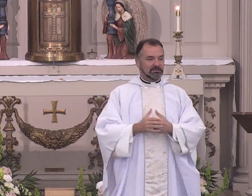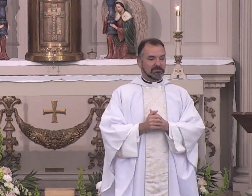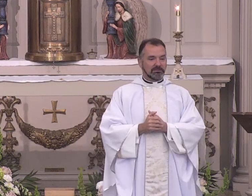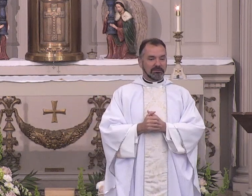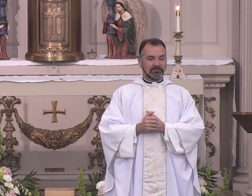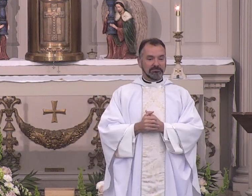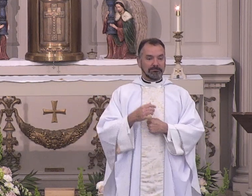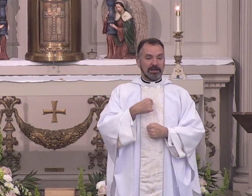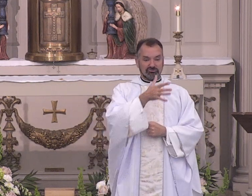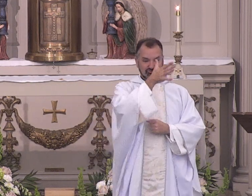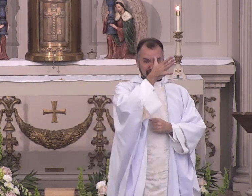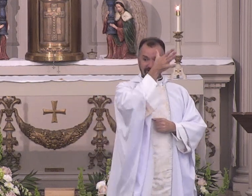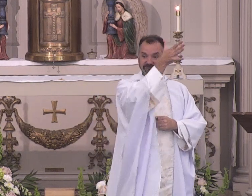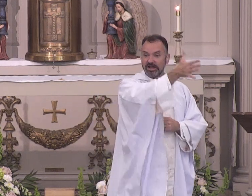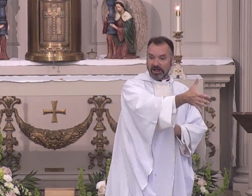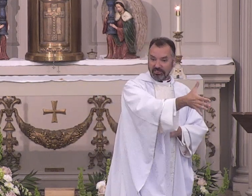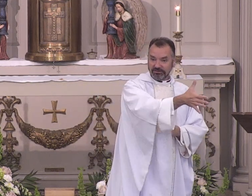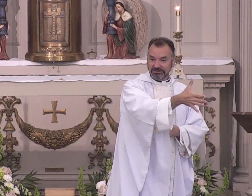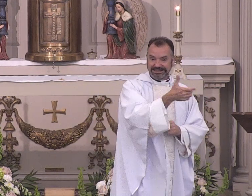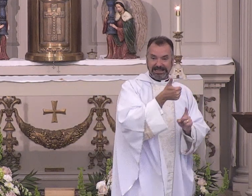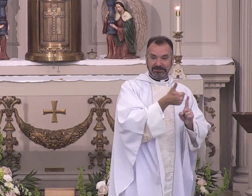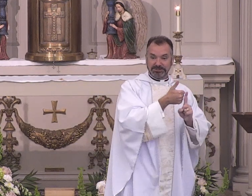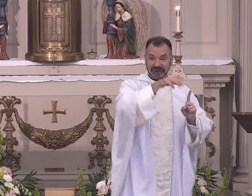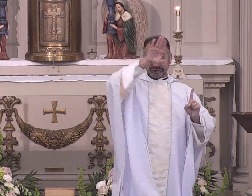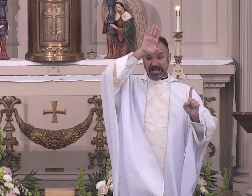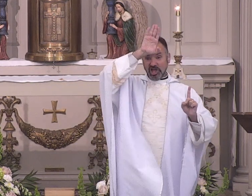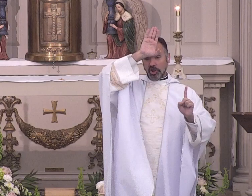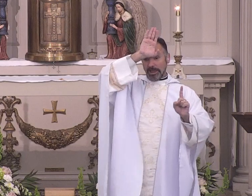me understand.